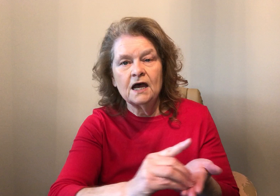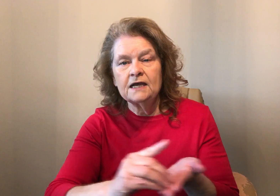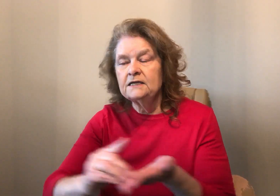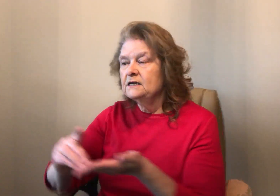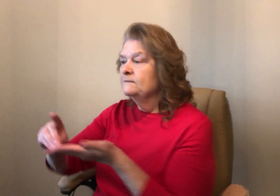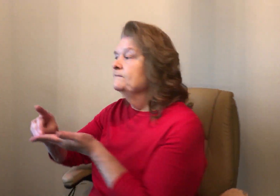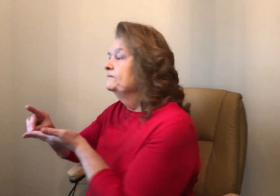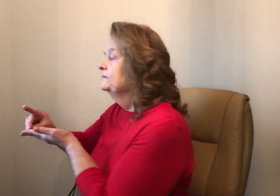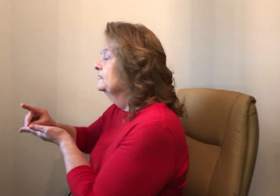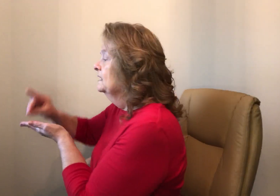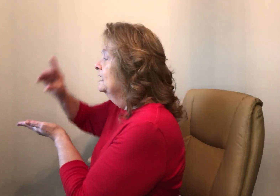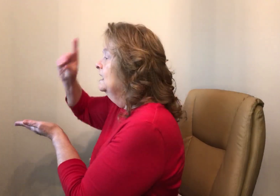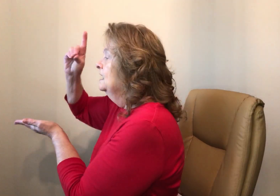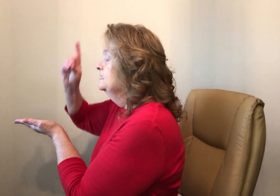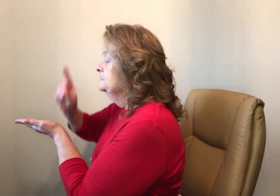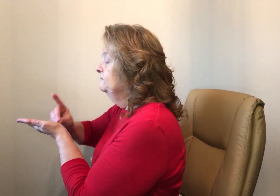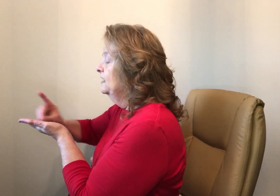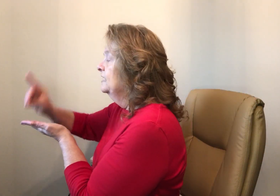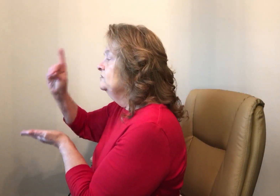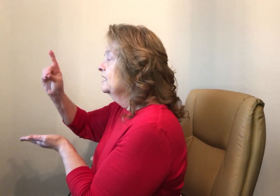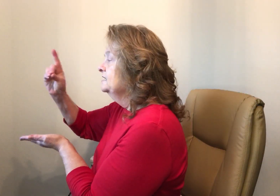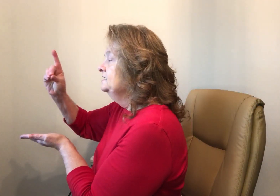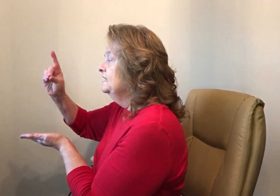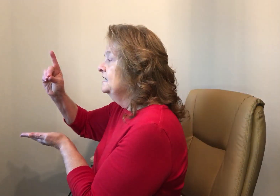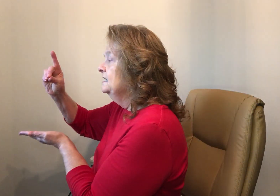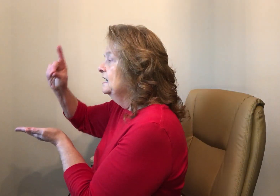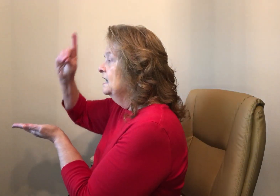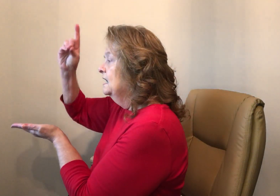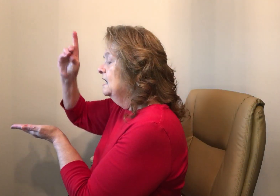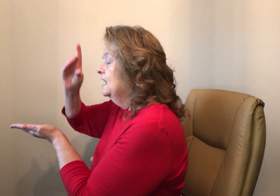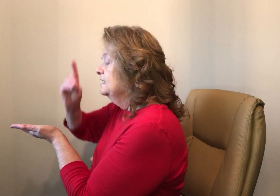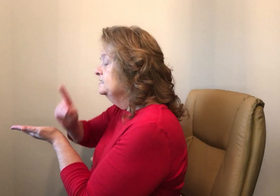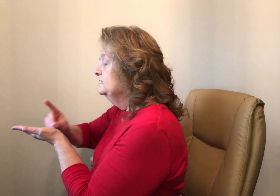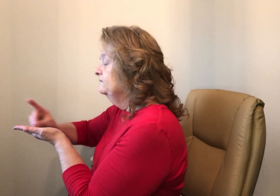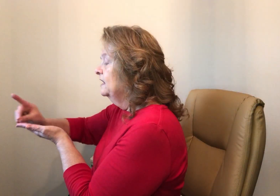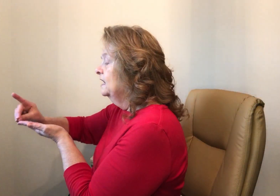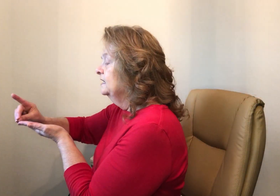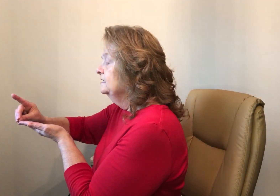Divine. Divine. You got a D. Divine.